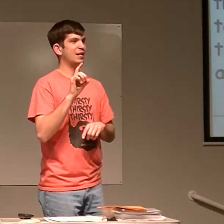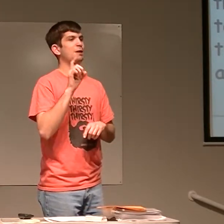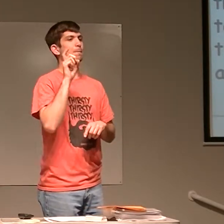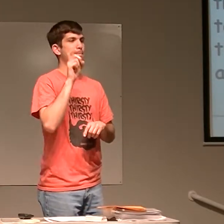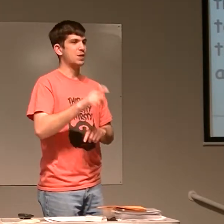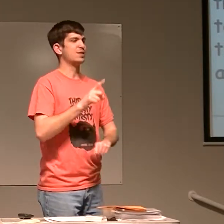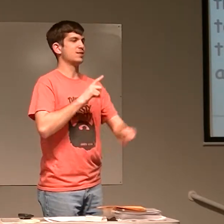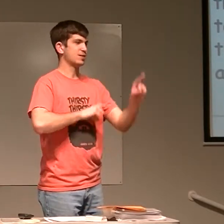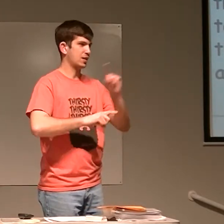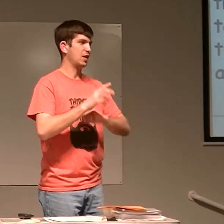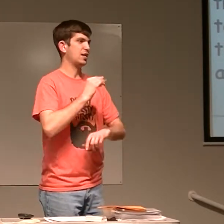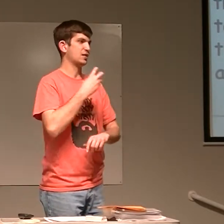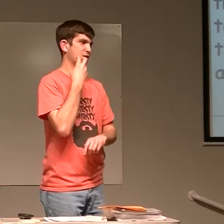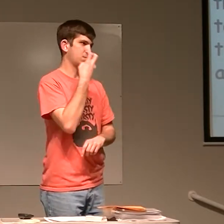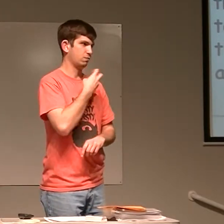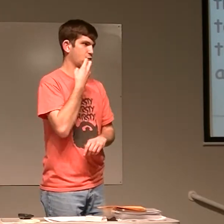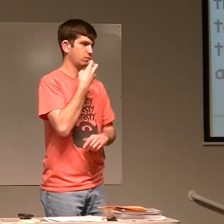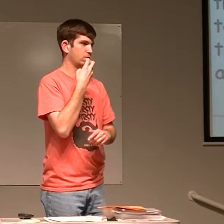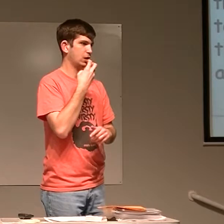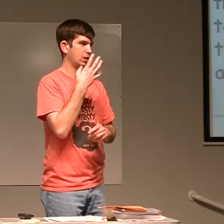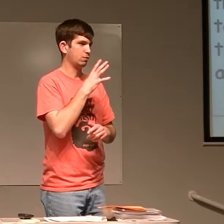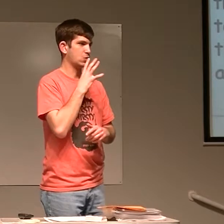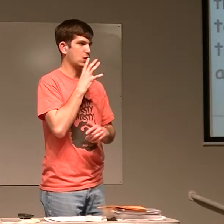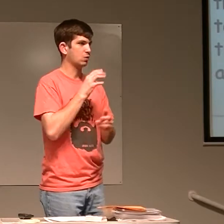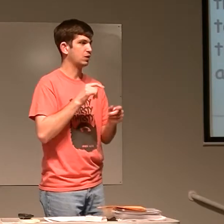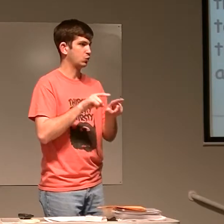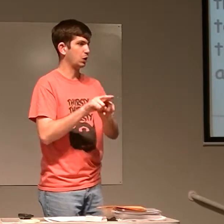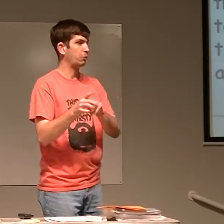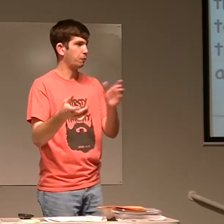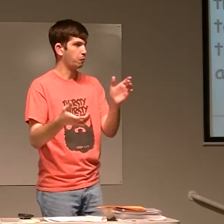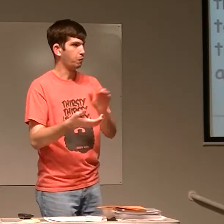OSD must sign and talk as well.